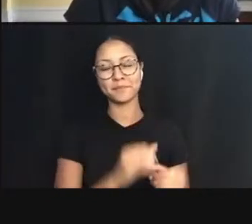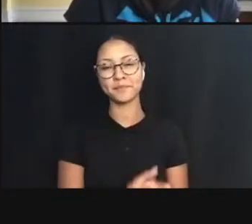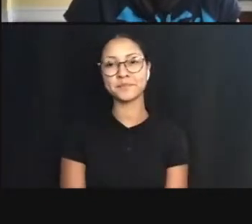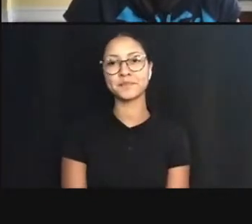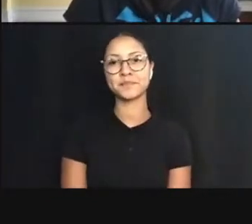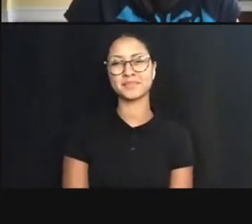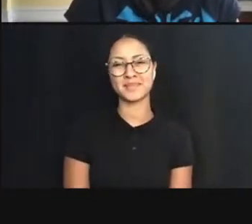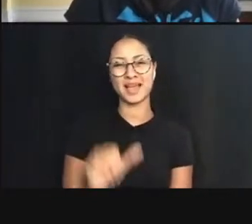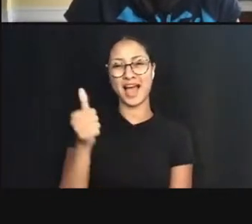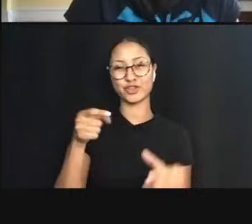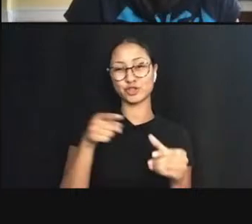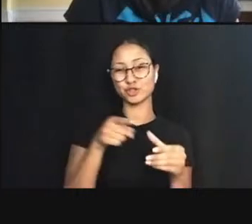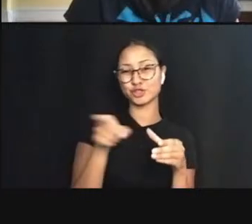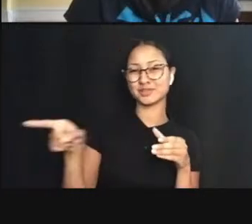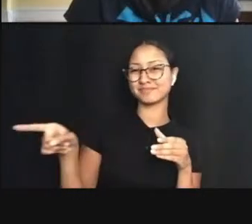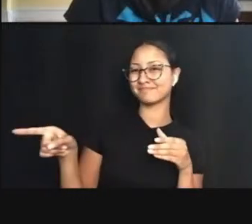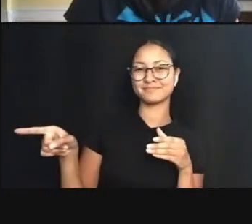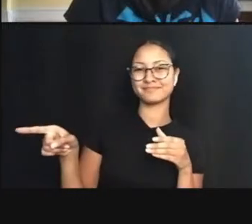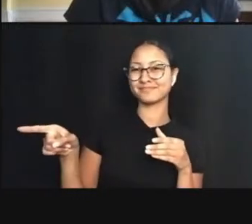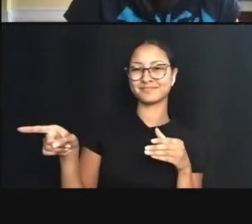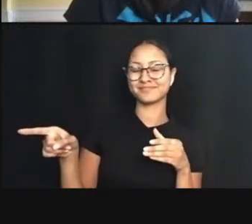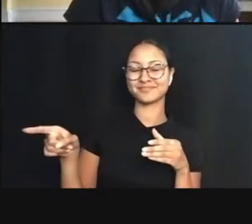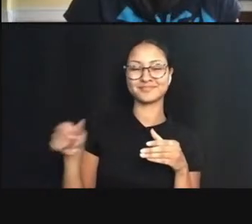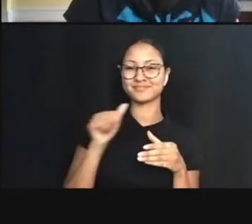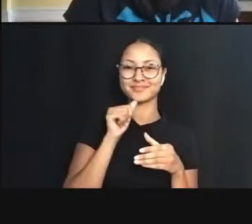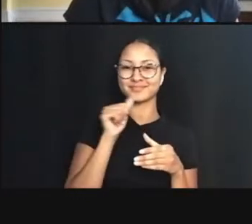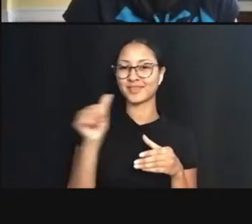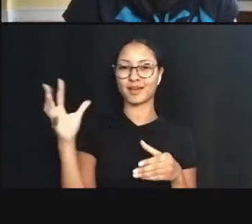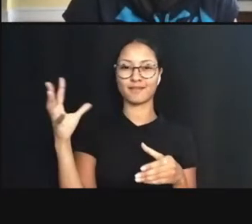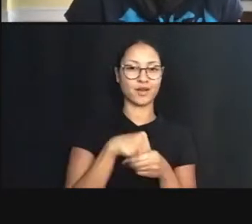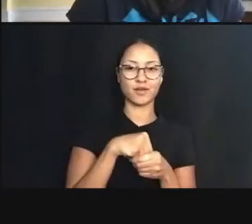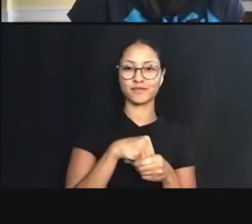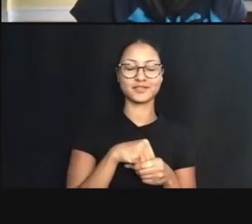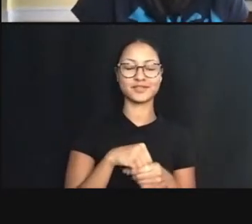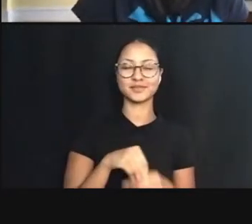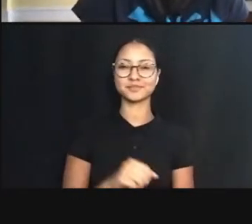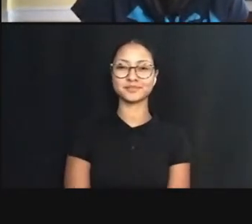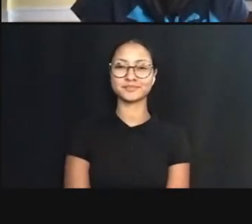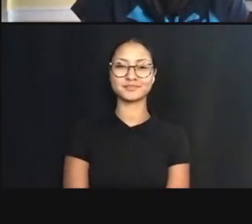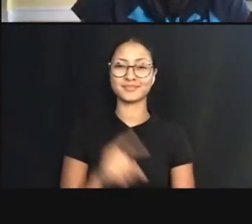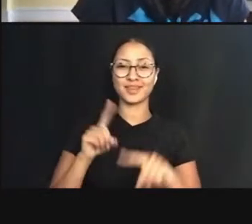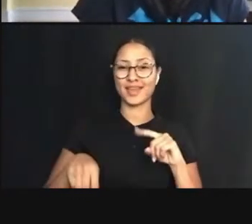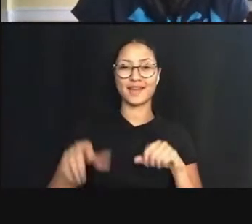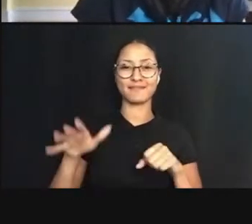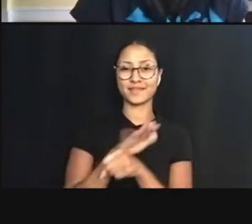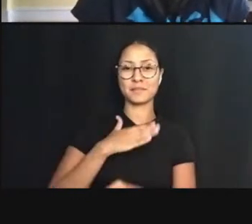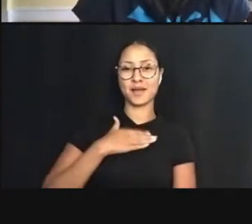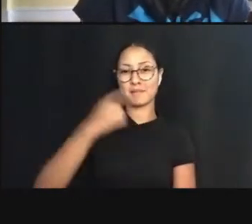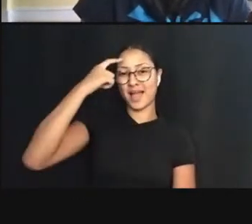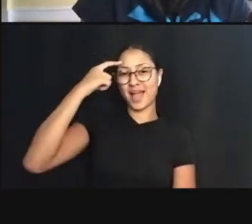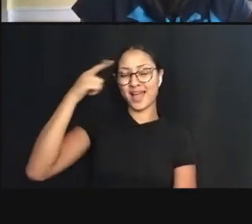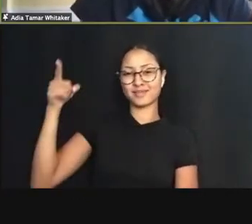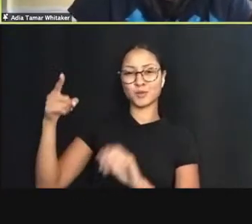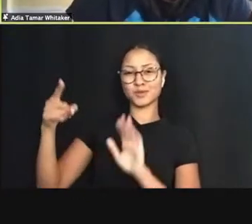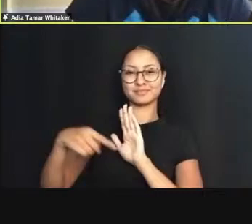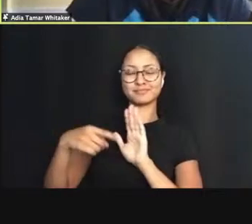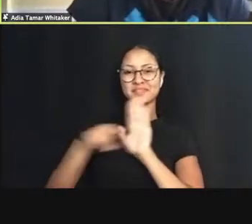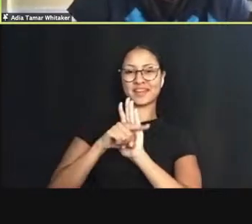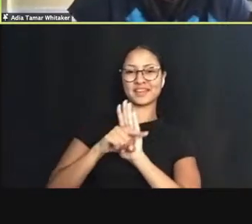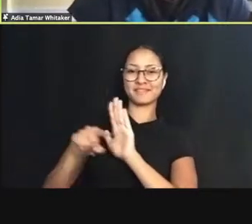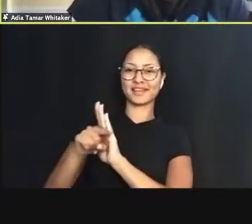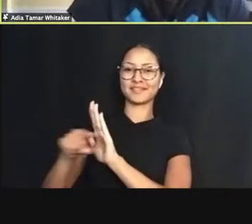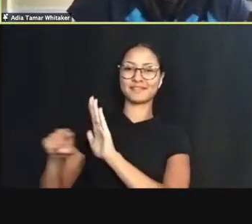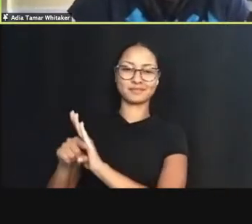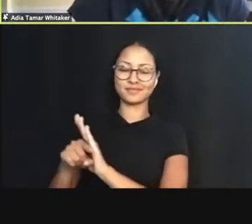I can't do that. It can't occupy too much of my consciousness. Come on, spirit. That's right. That's right. Because we're walking in